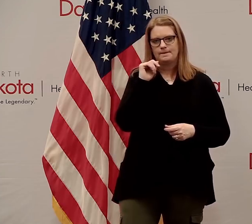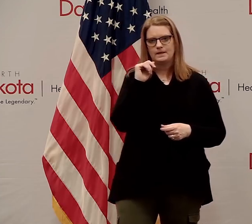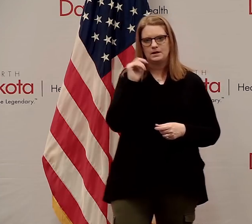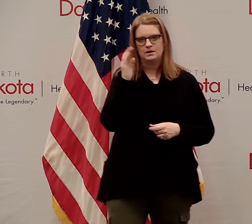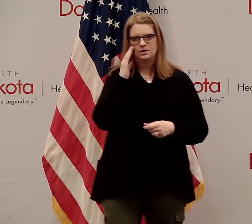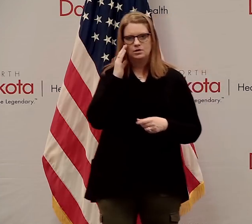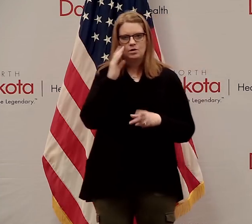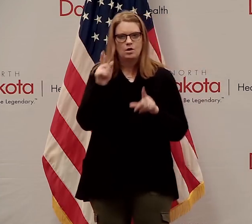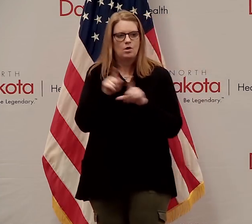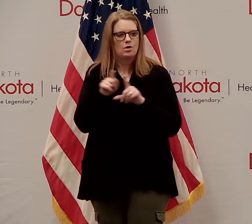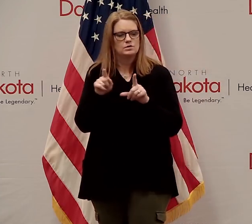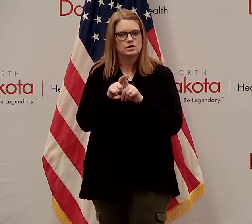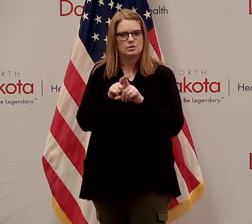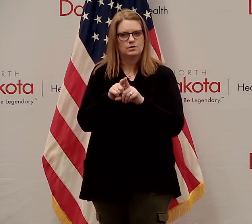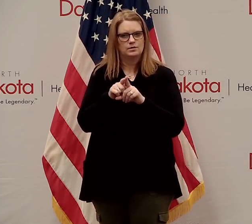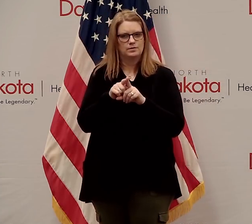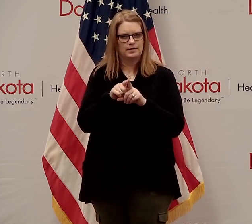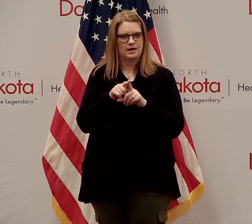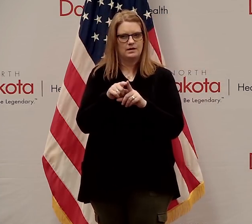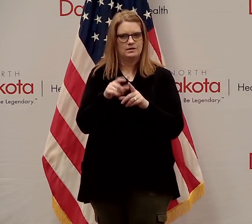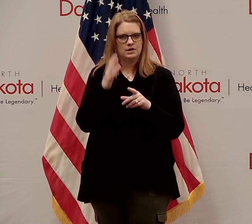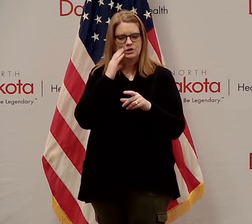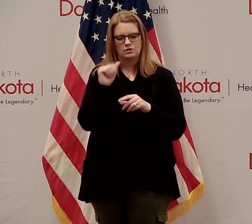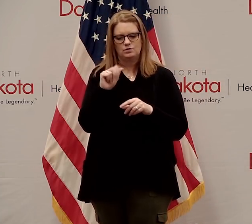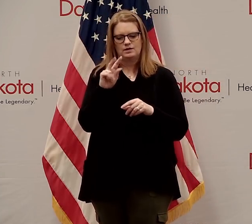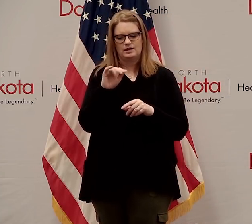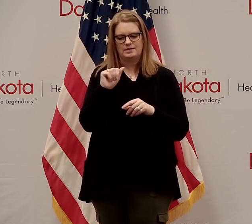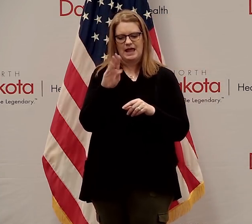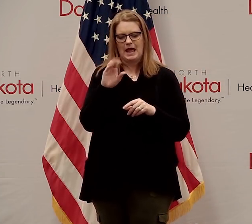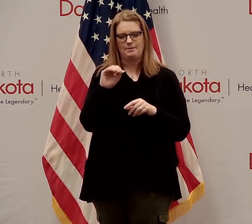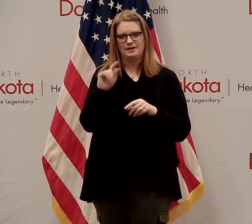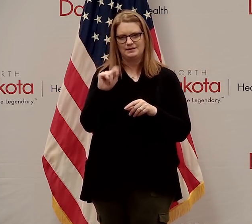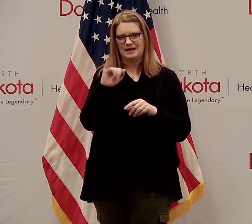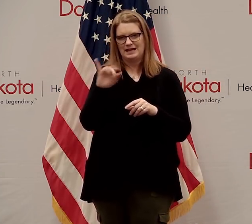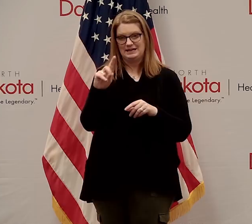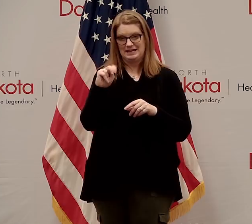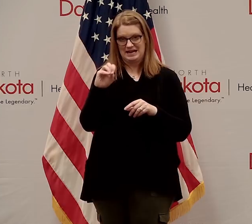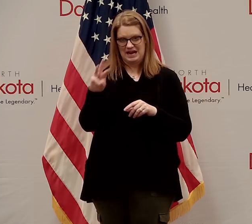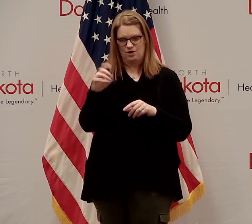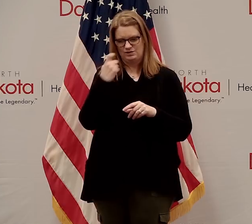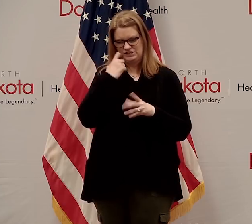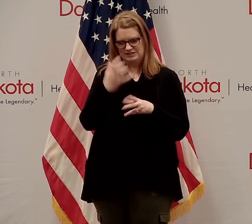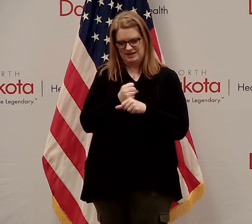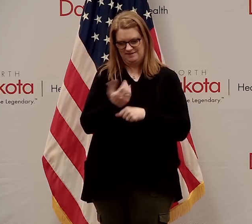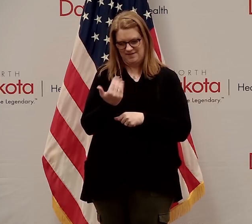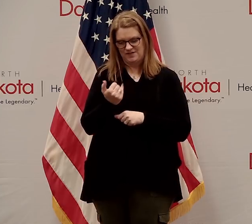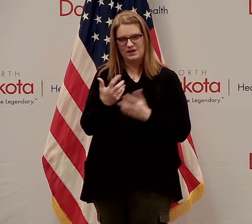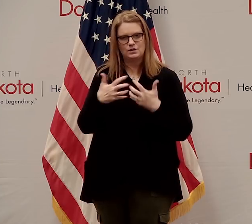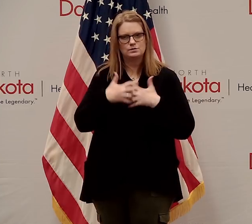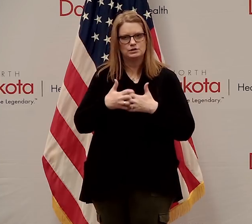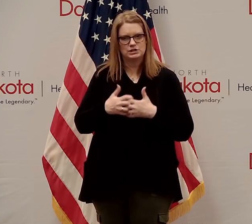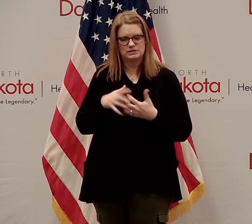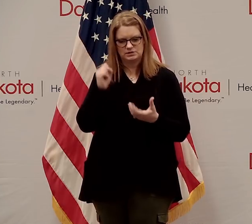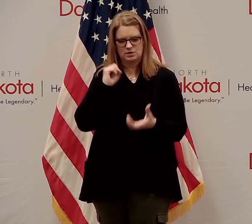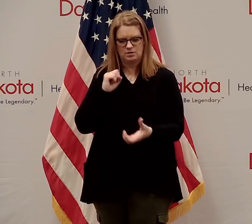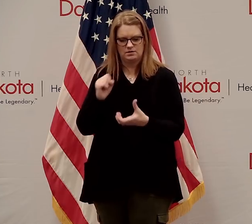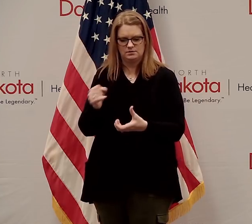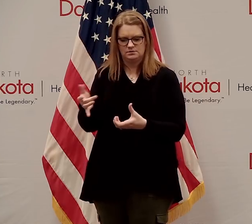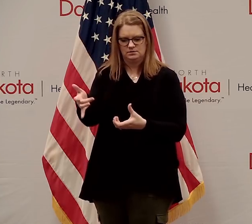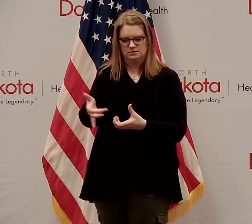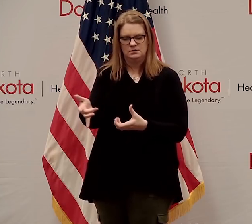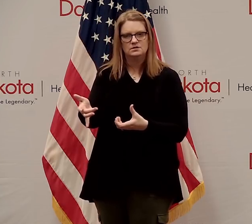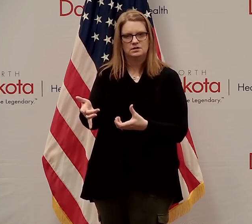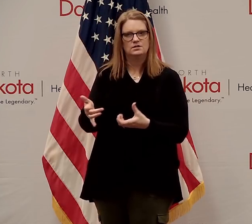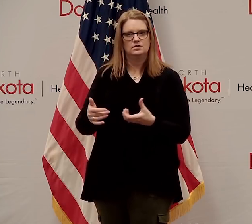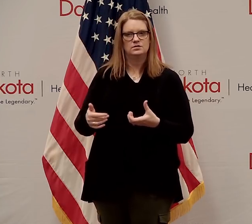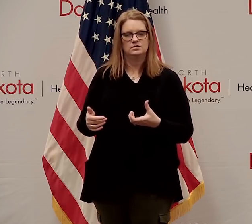of contact or the point of care testing with the Abbott ID Now. We did receive 15 of those machines, and plans finalized